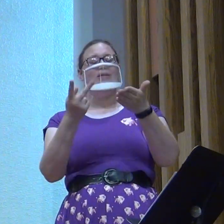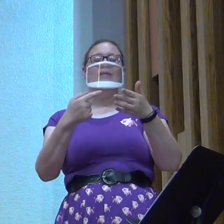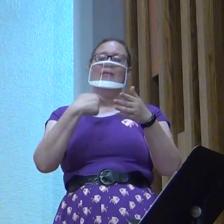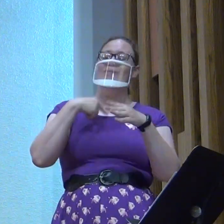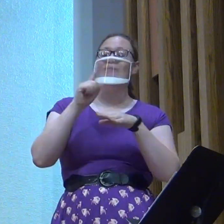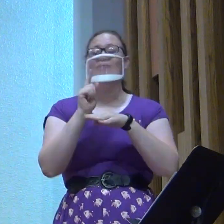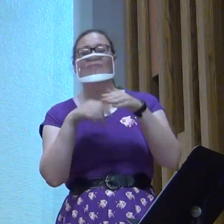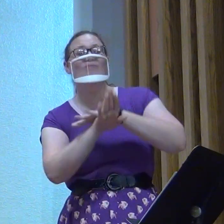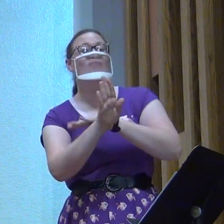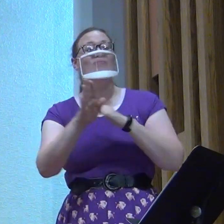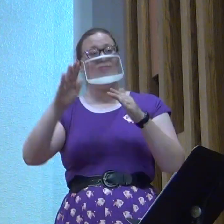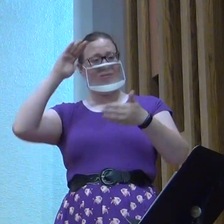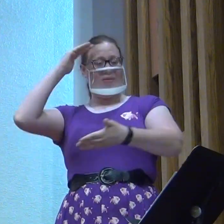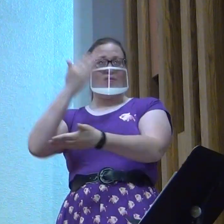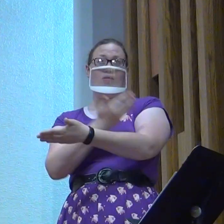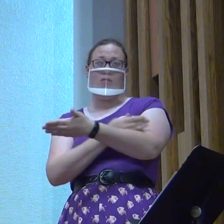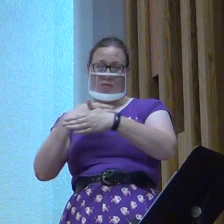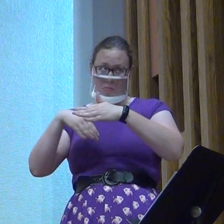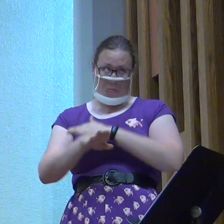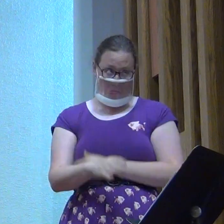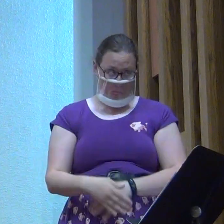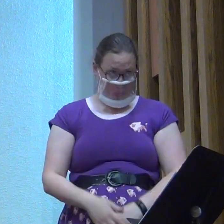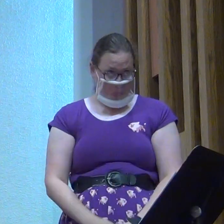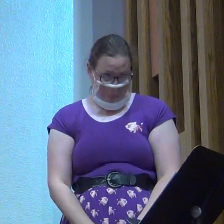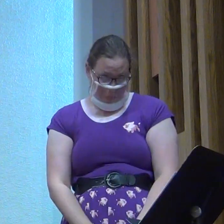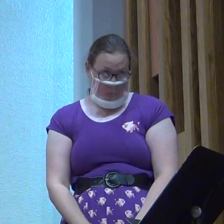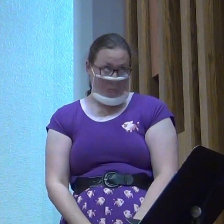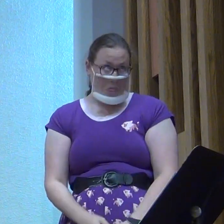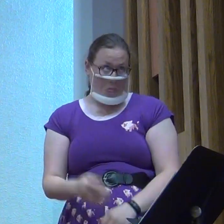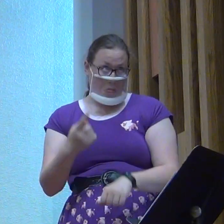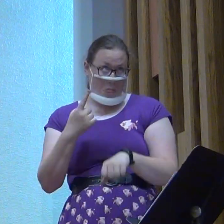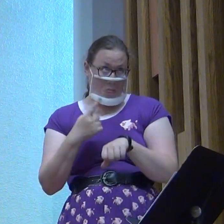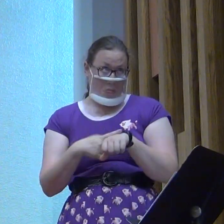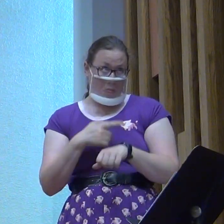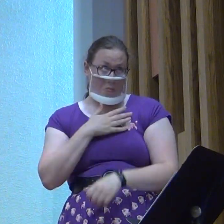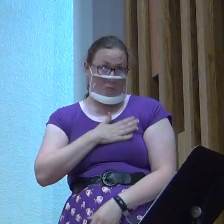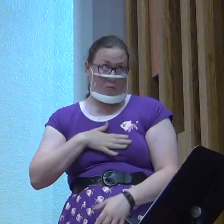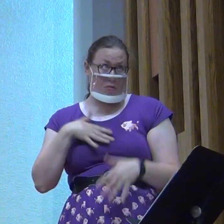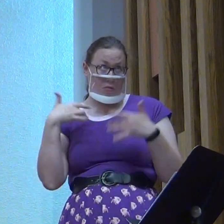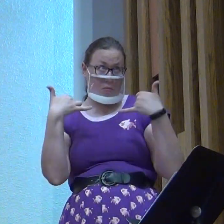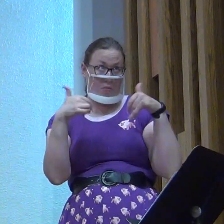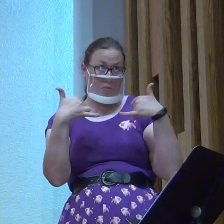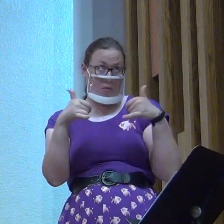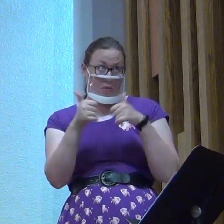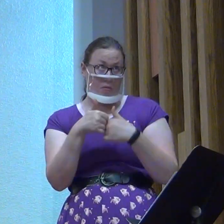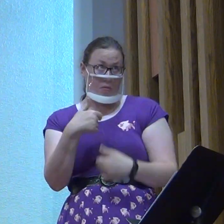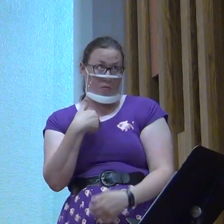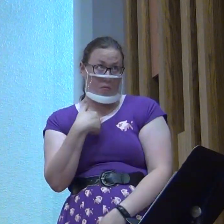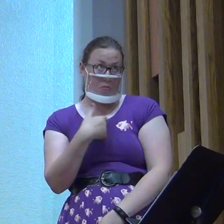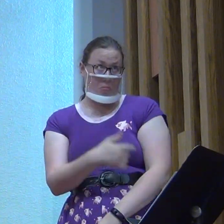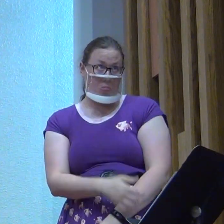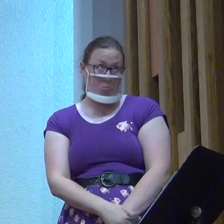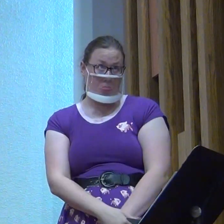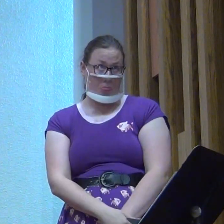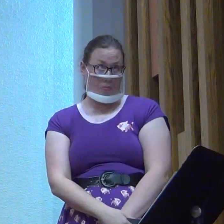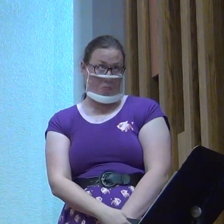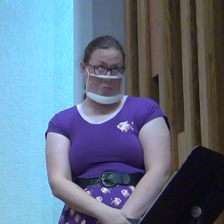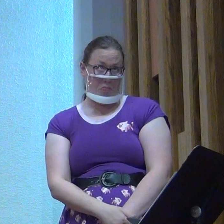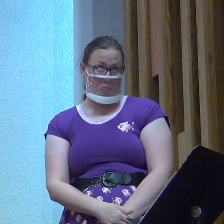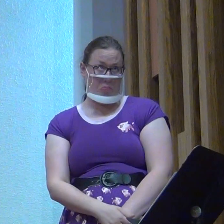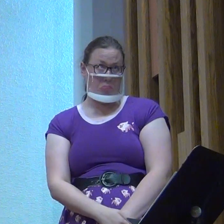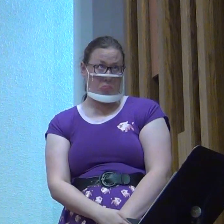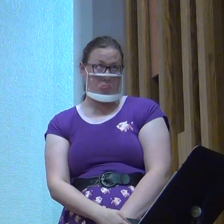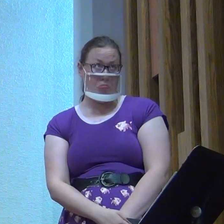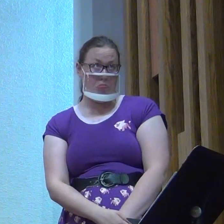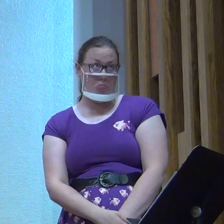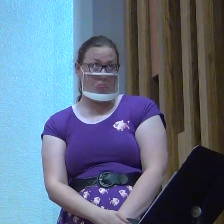hung low, and asked me one last time to play with him in his most forlorn